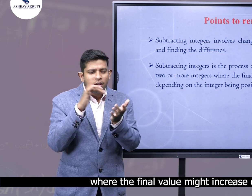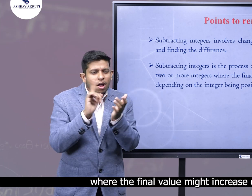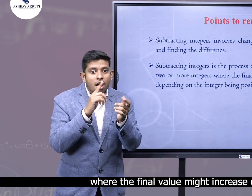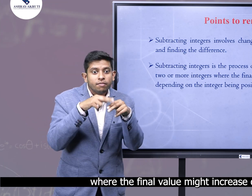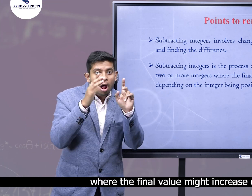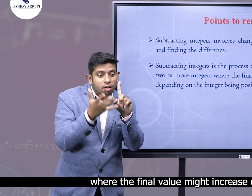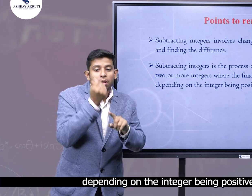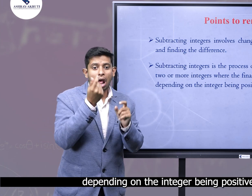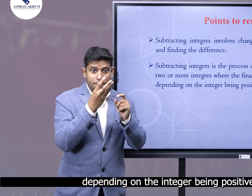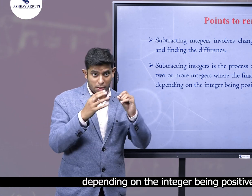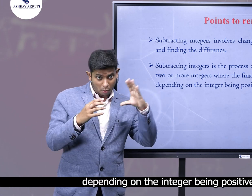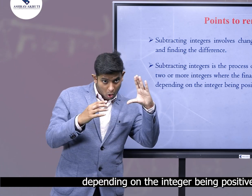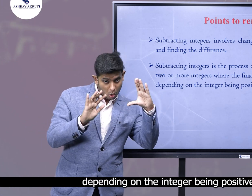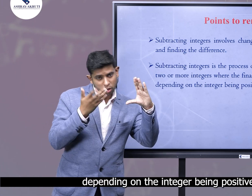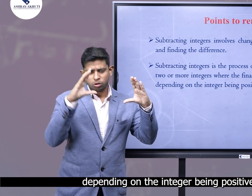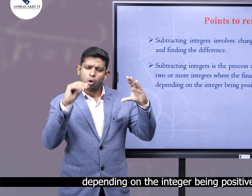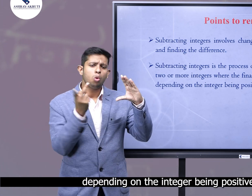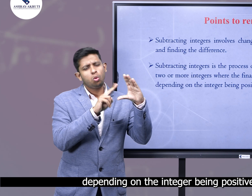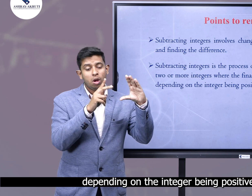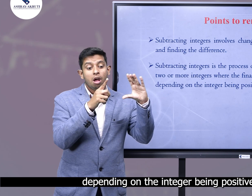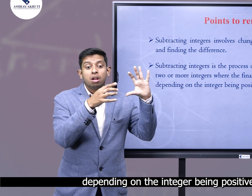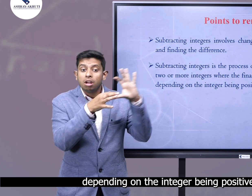decrease depending on the integer being positive or negative.